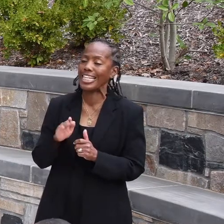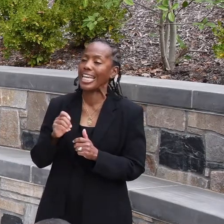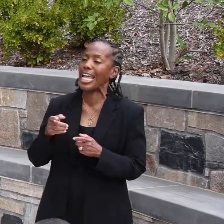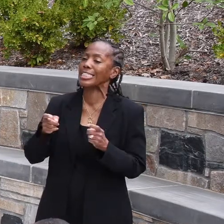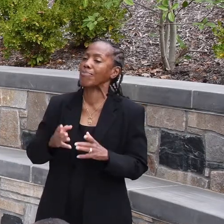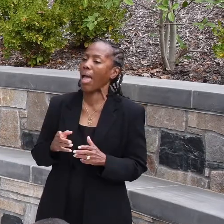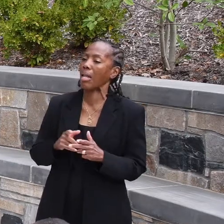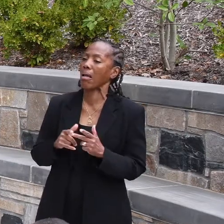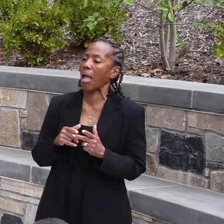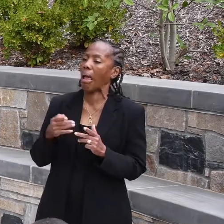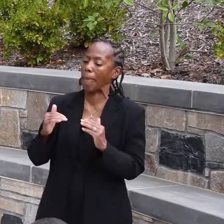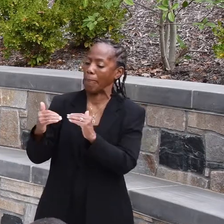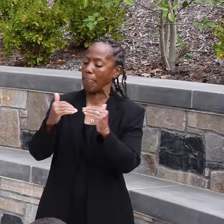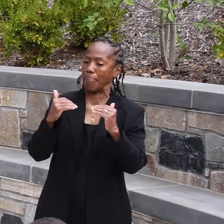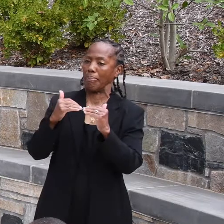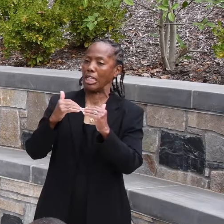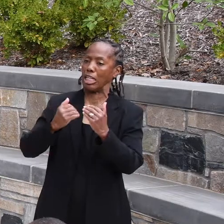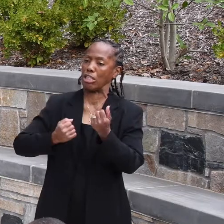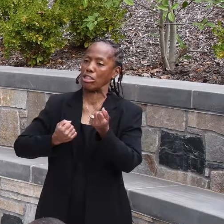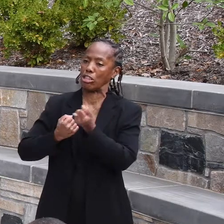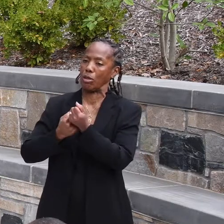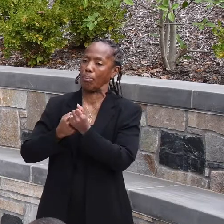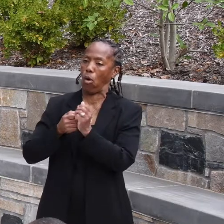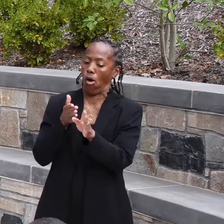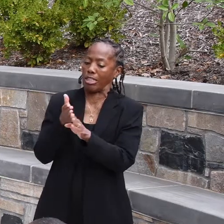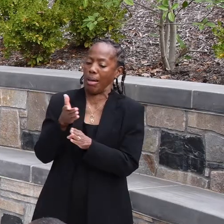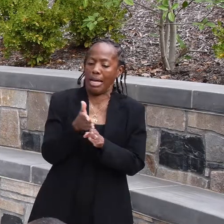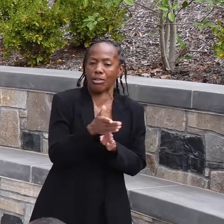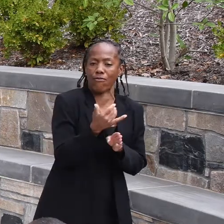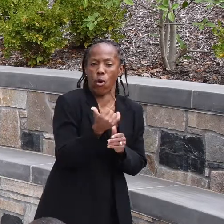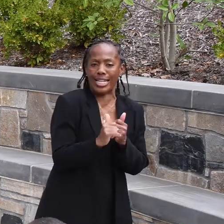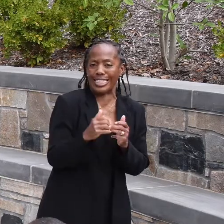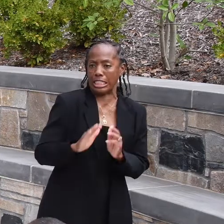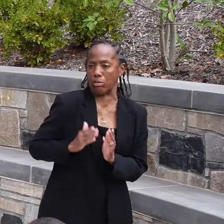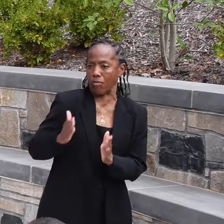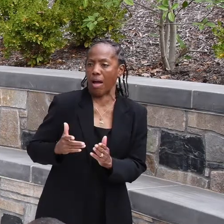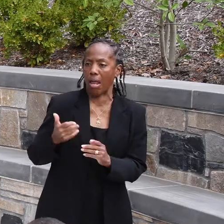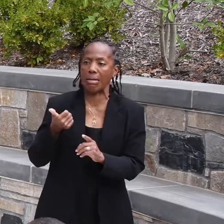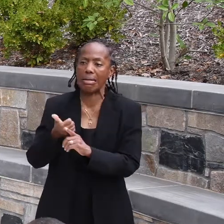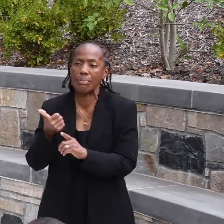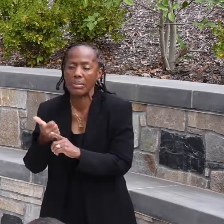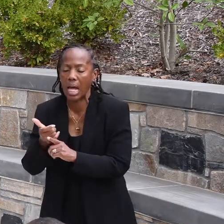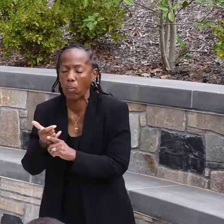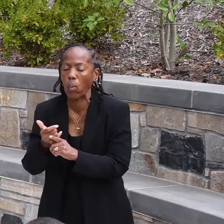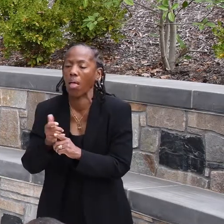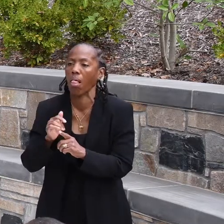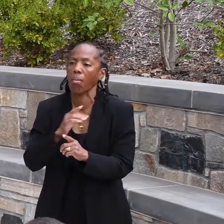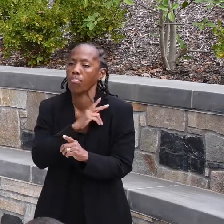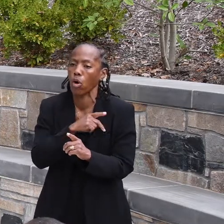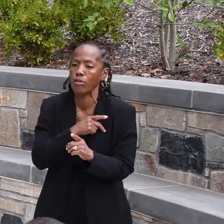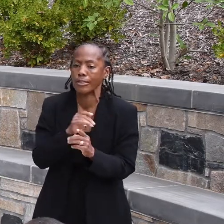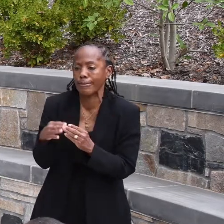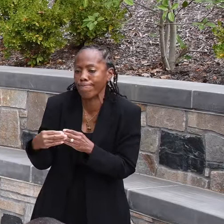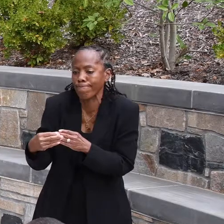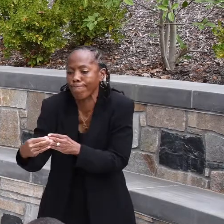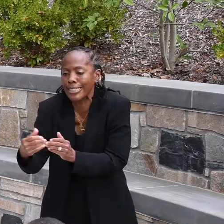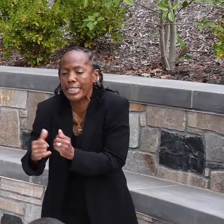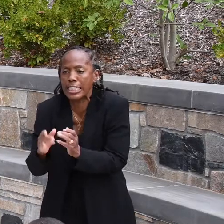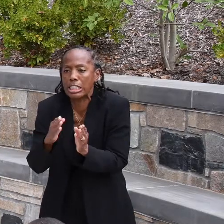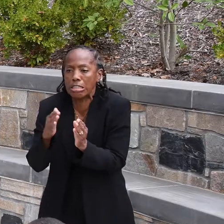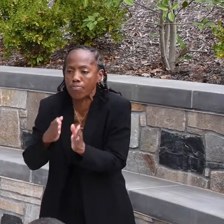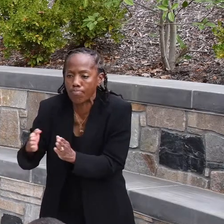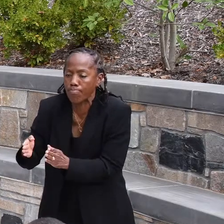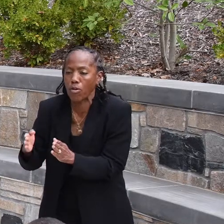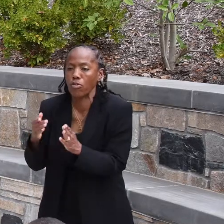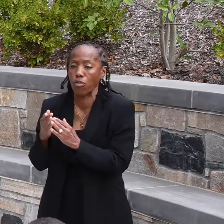Case managers and peer support specialists for each provider who will personally guide individuals through the